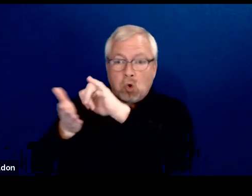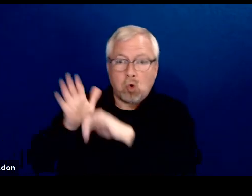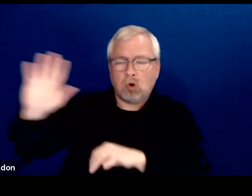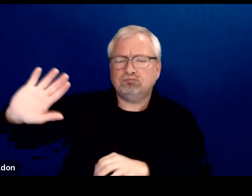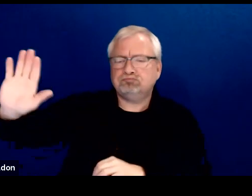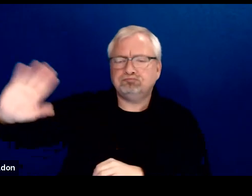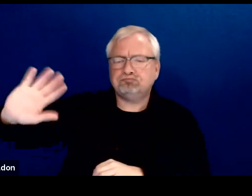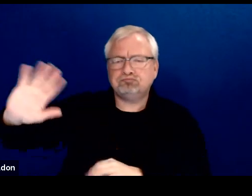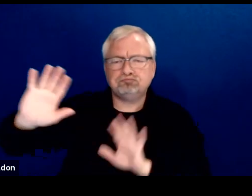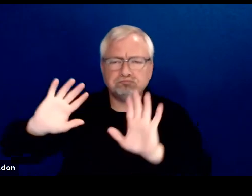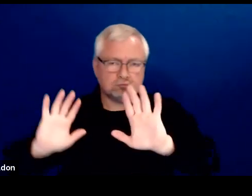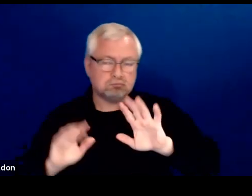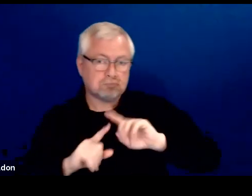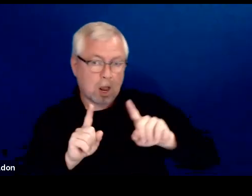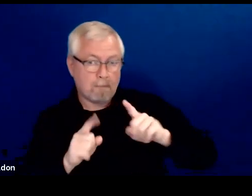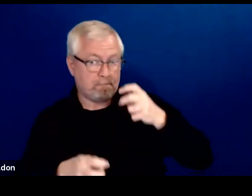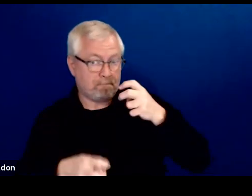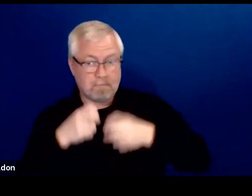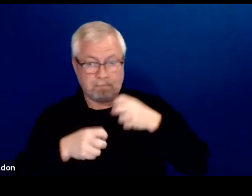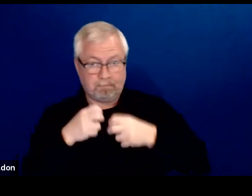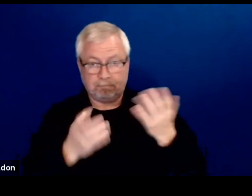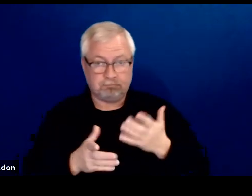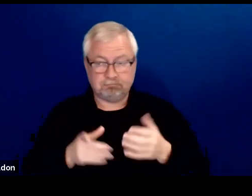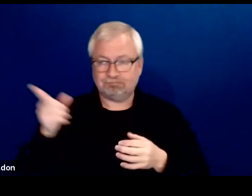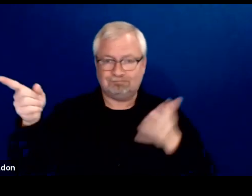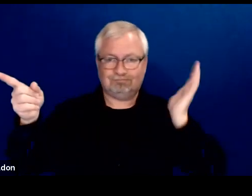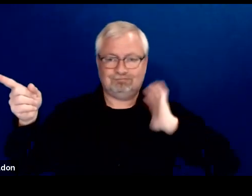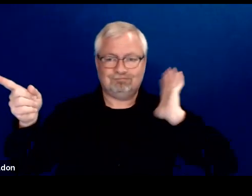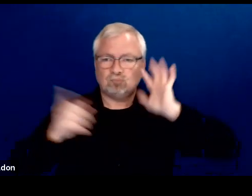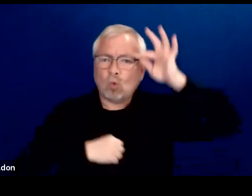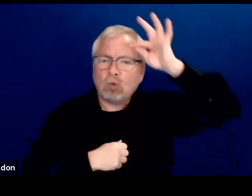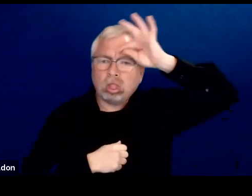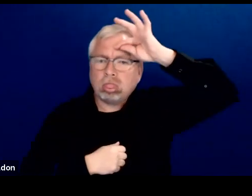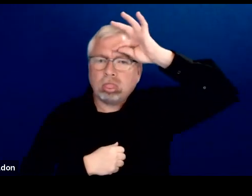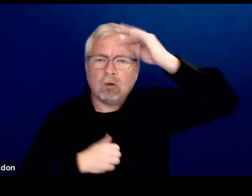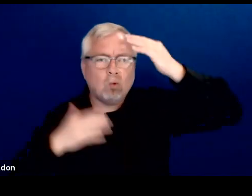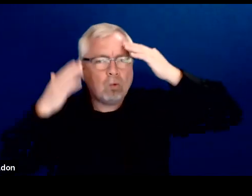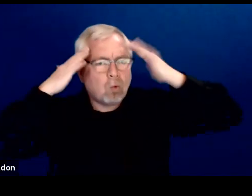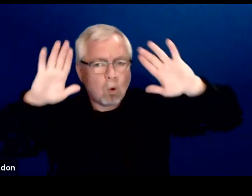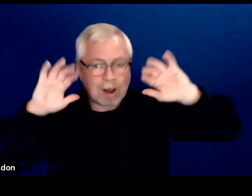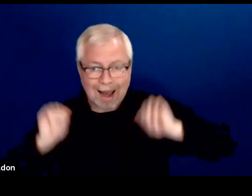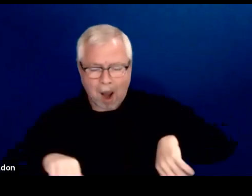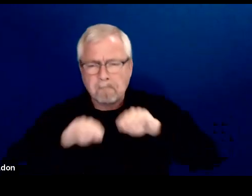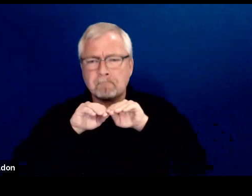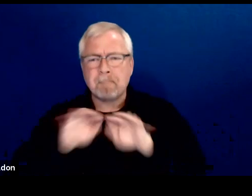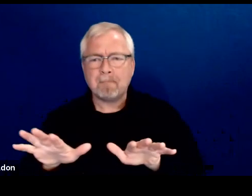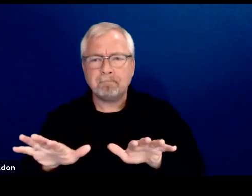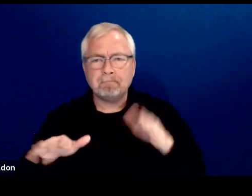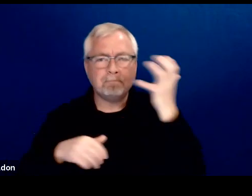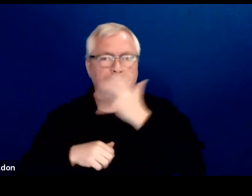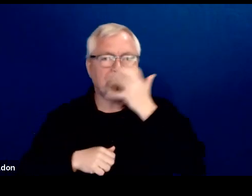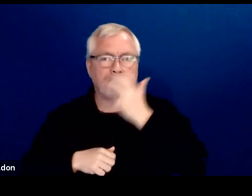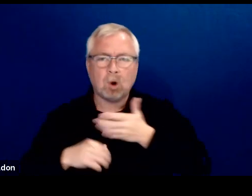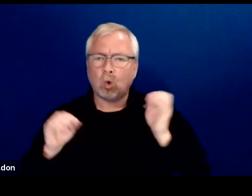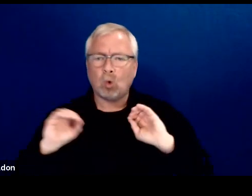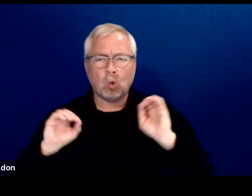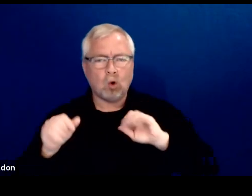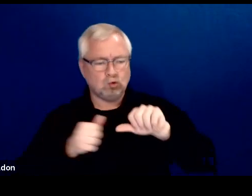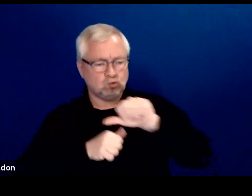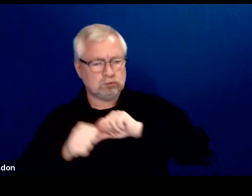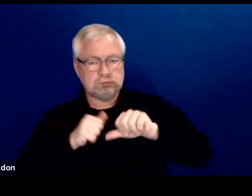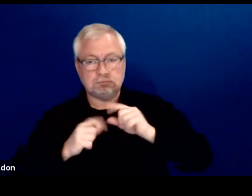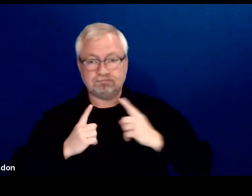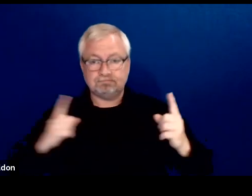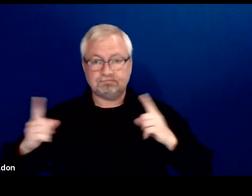no one knew how quickly this was going to go. No one had the social distancing in place long enough. So the move to go to social distancing,